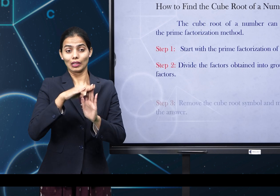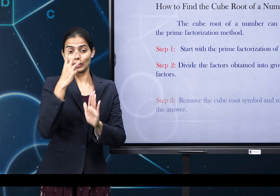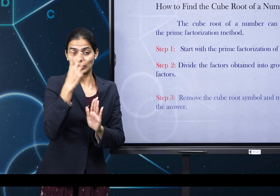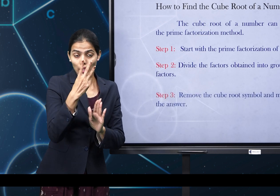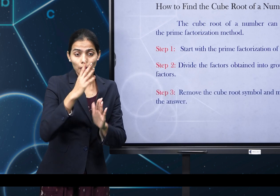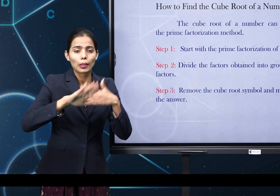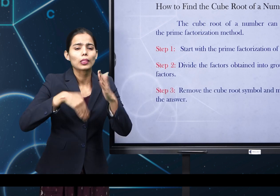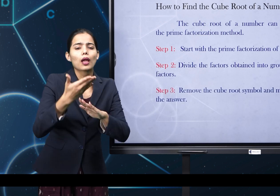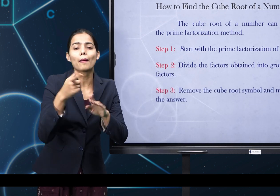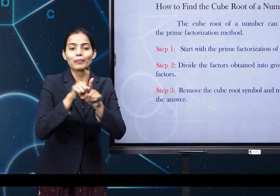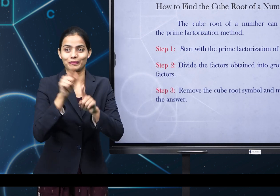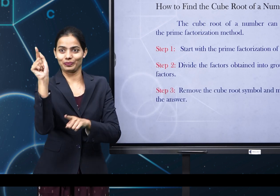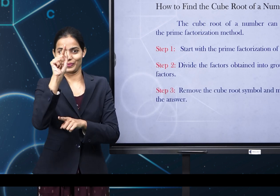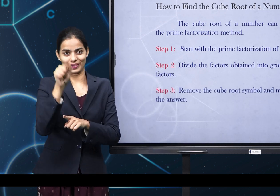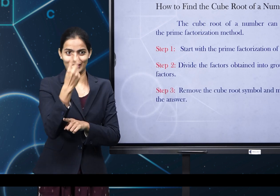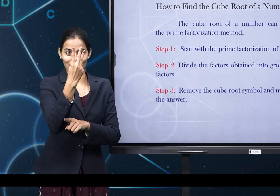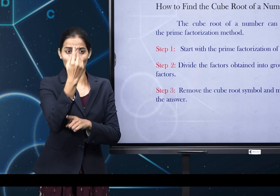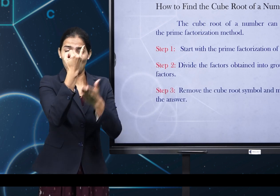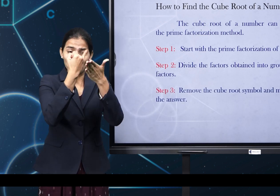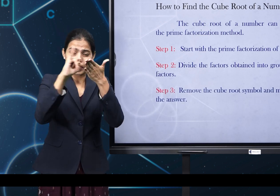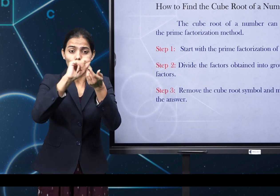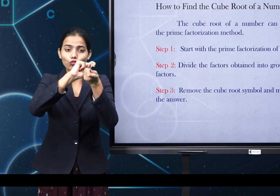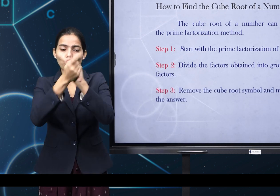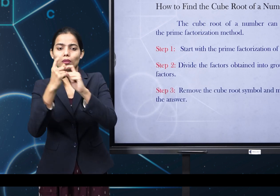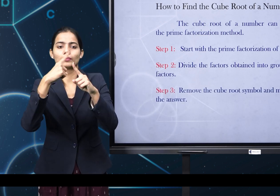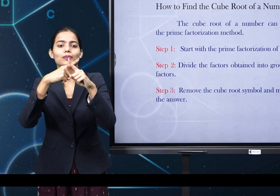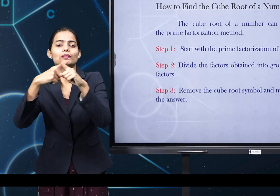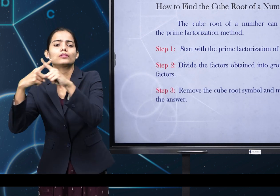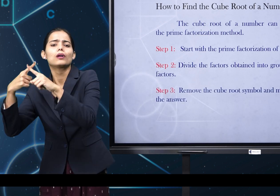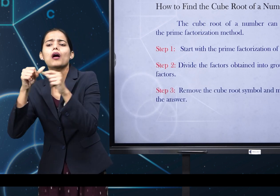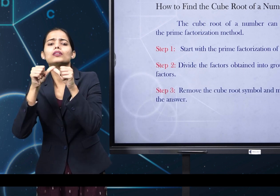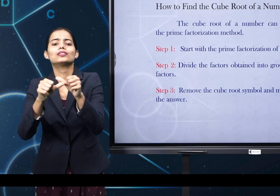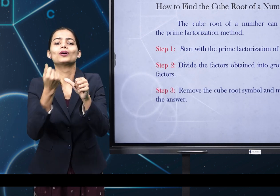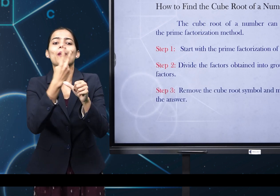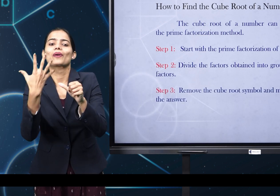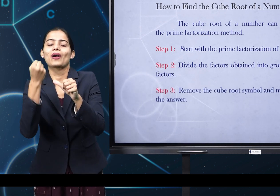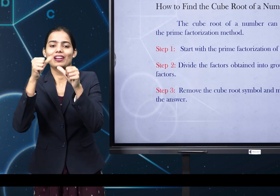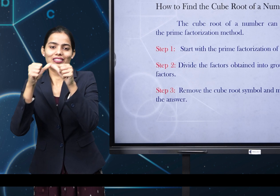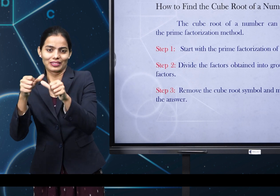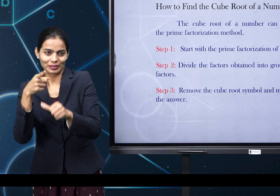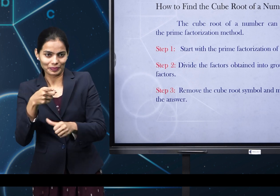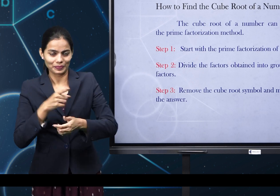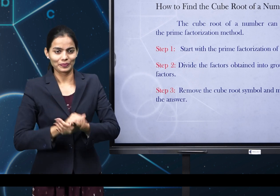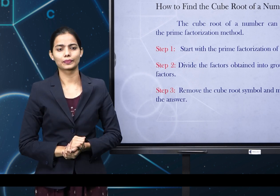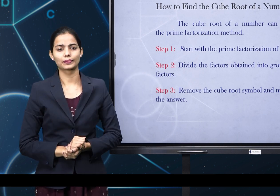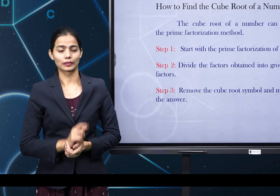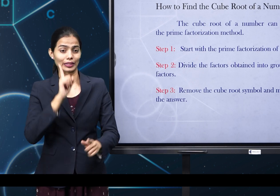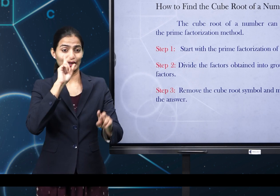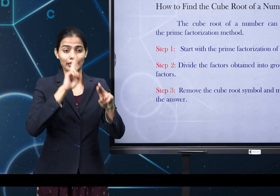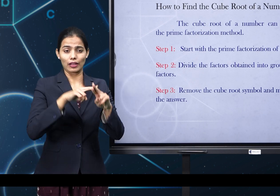Step 3. After that, remove the cube root symbol and multiply the factors to get the answer. If there is